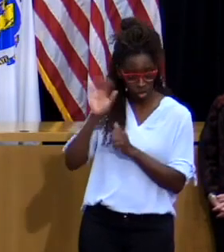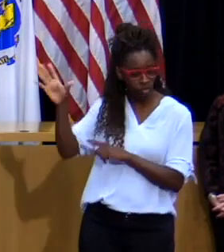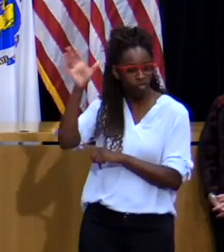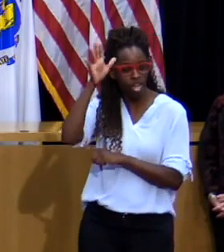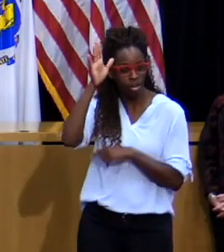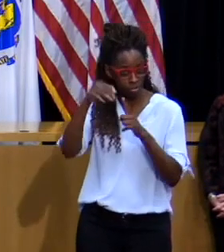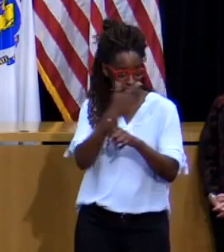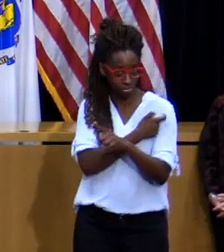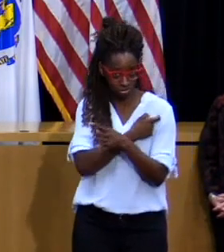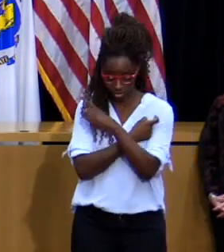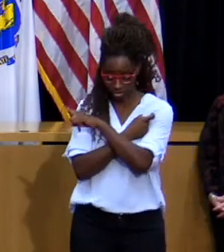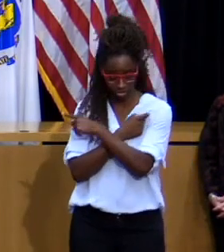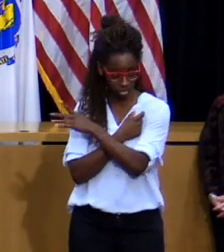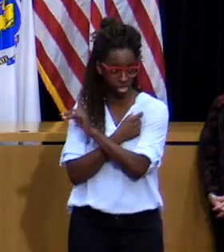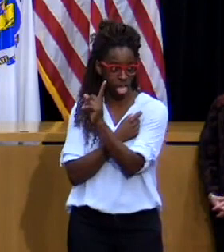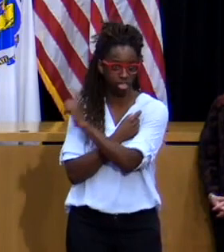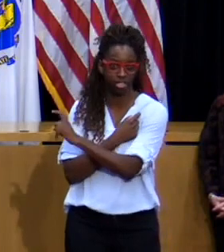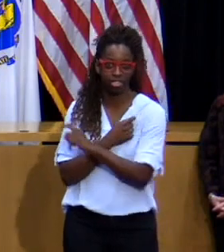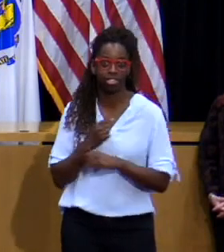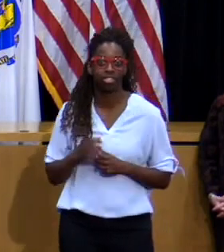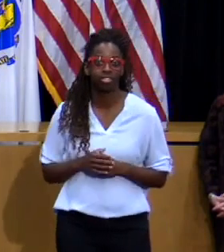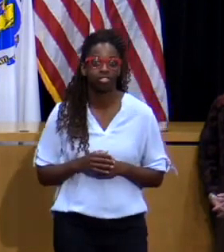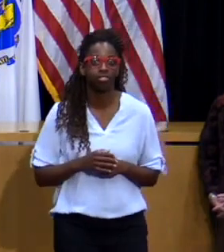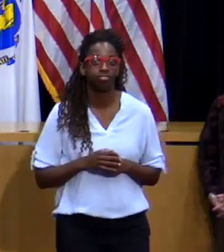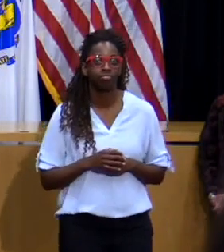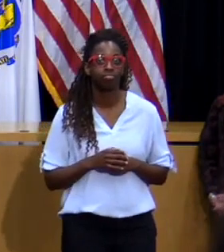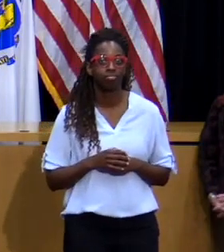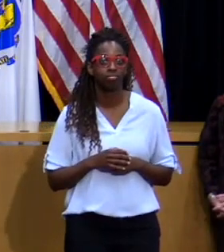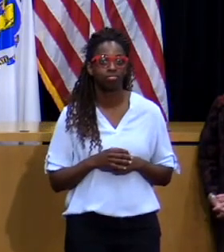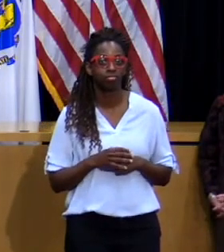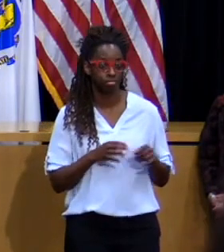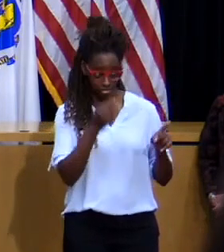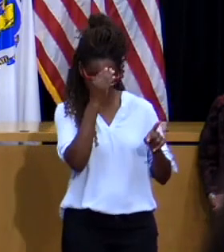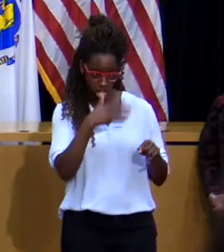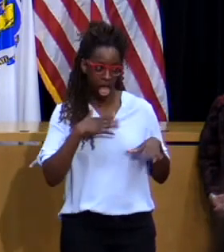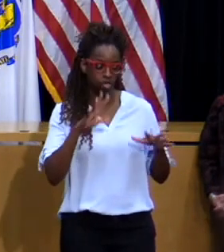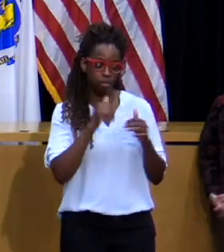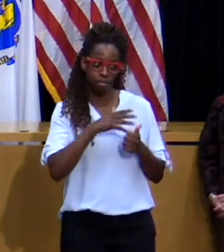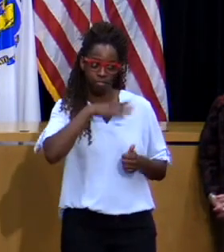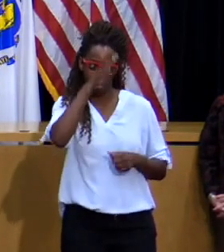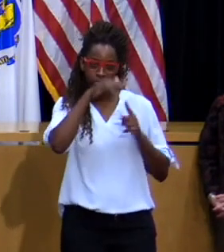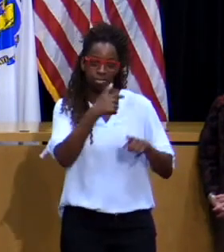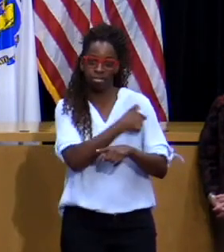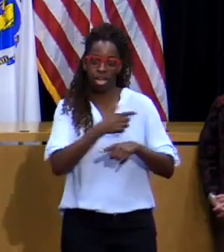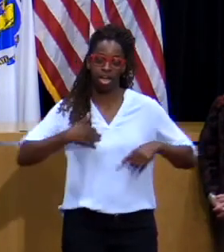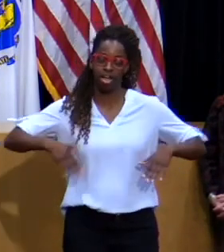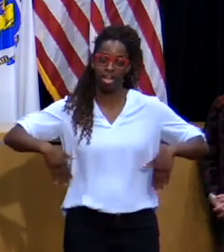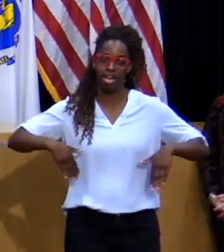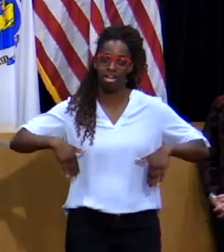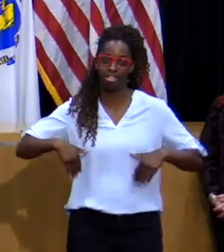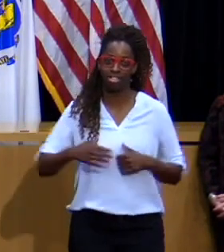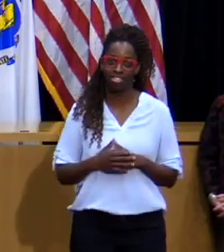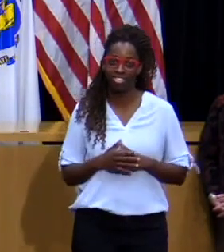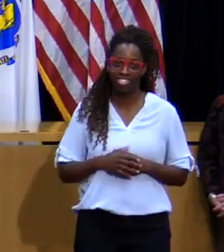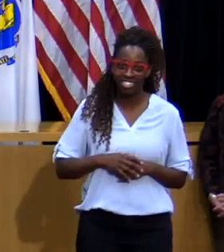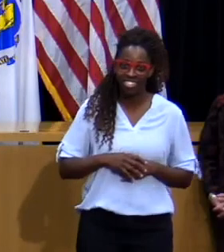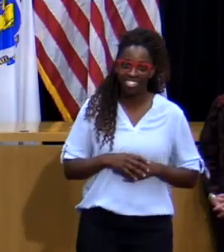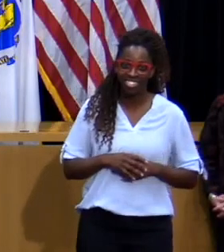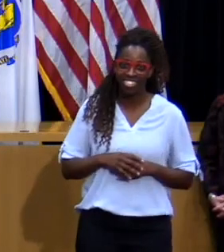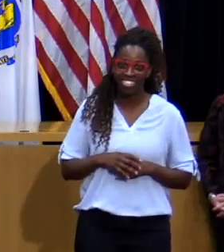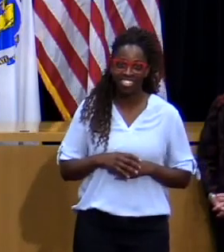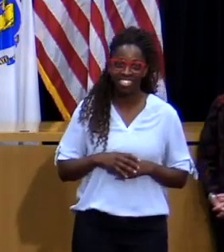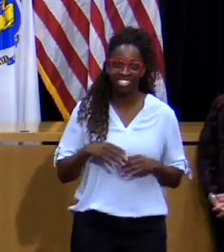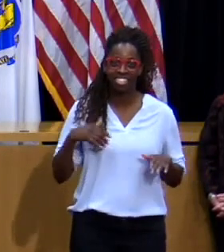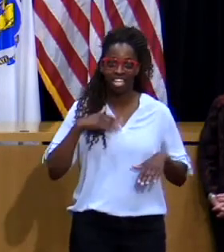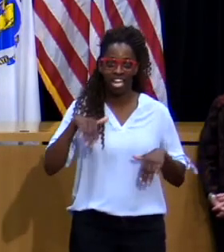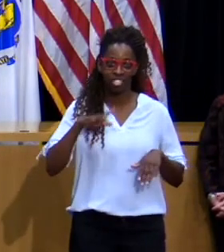Honestly, we talk about much more familial stuff when we talk, for a